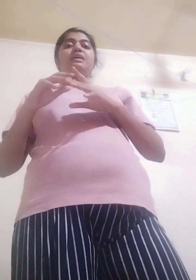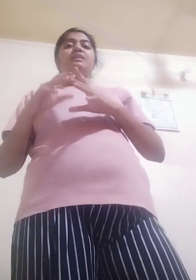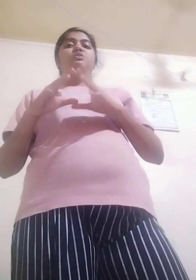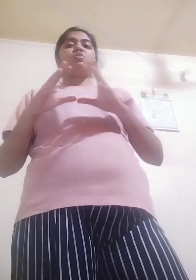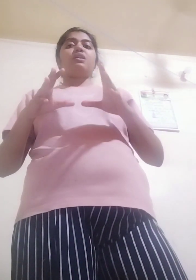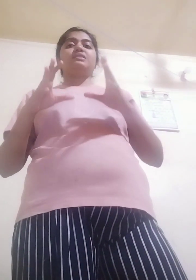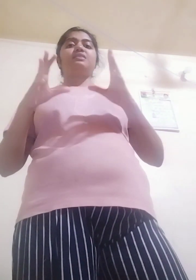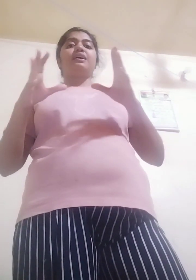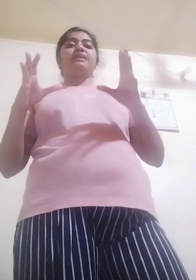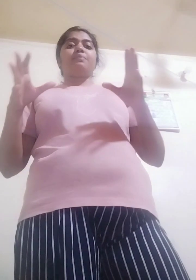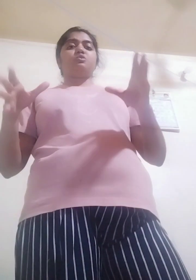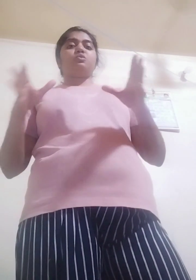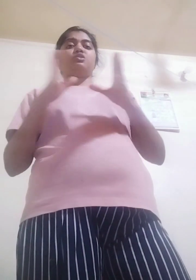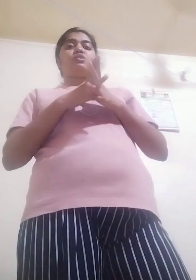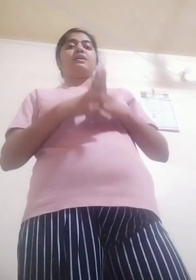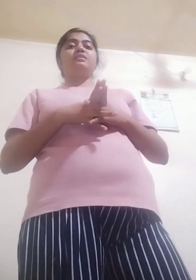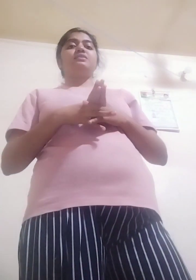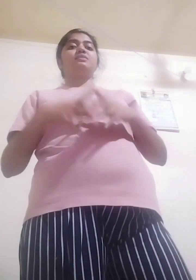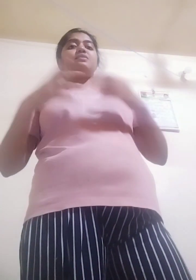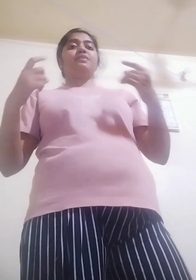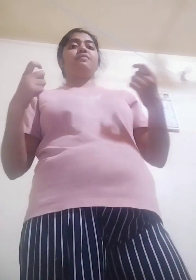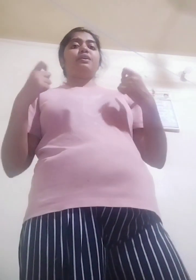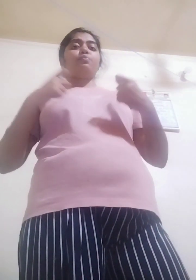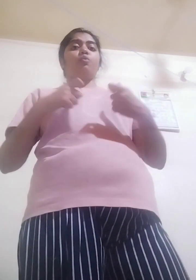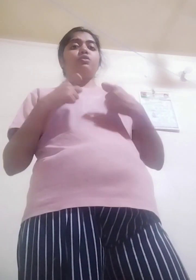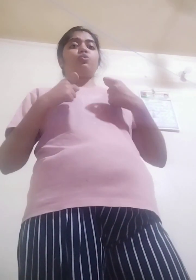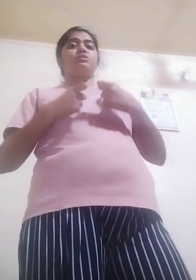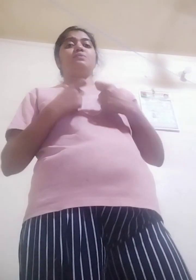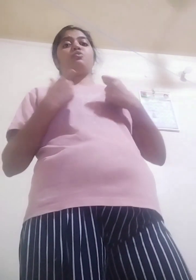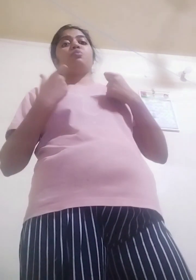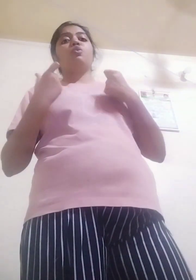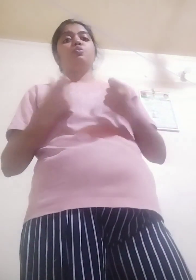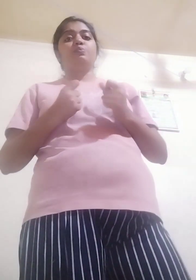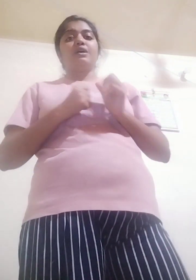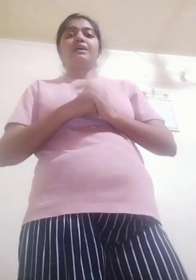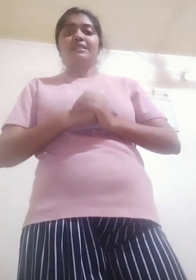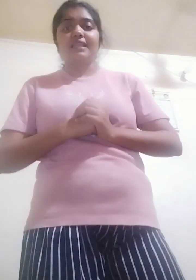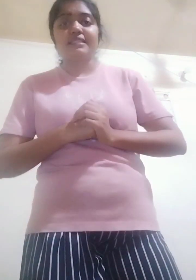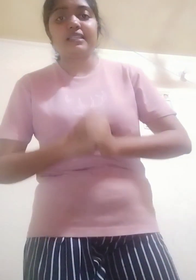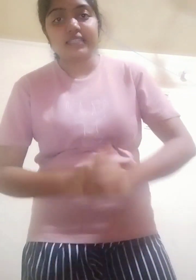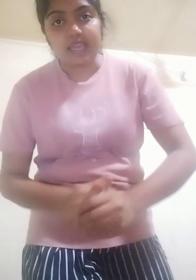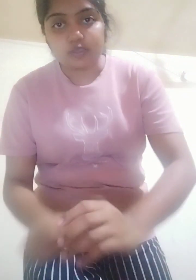is called as the encapsulation, and this is the very important concept of the OOP. That's it. Thank you.